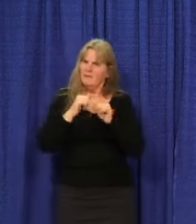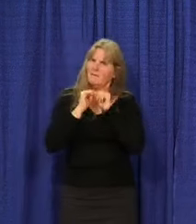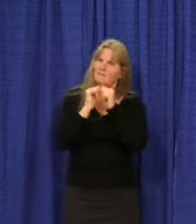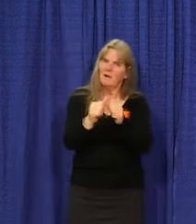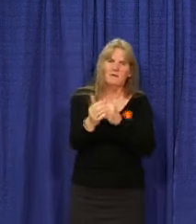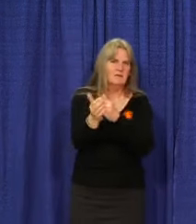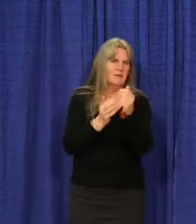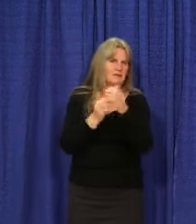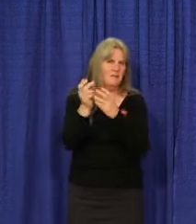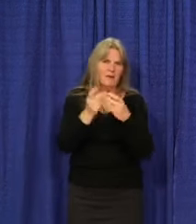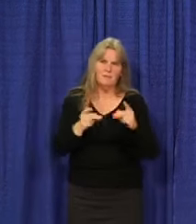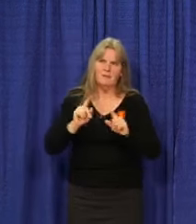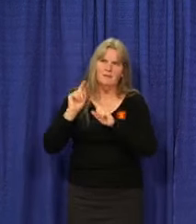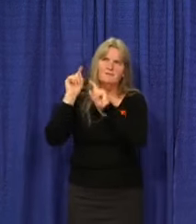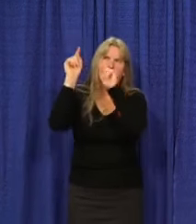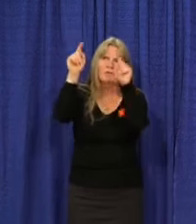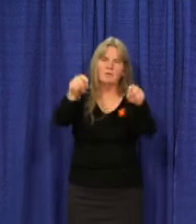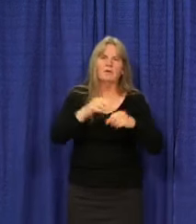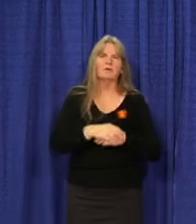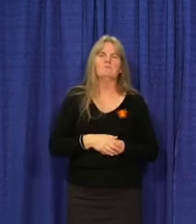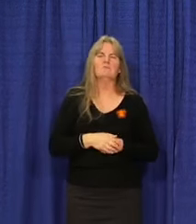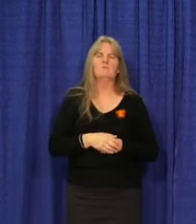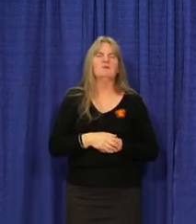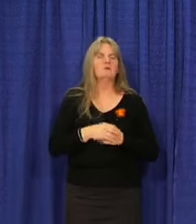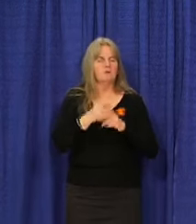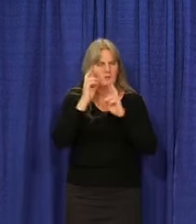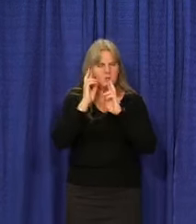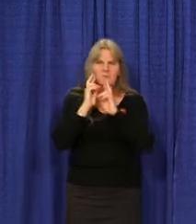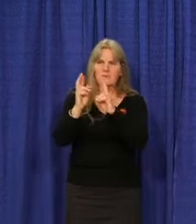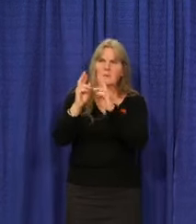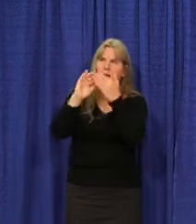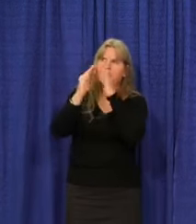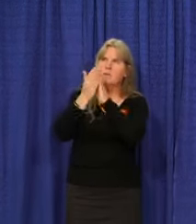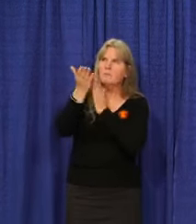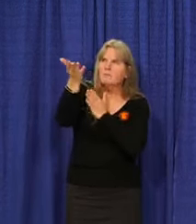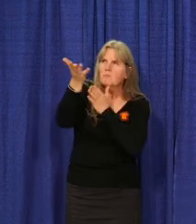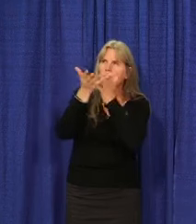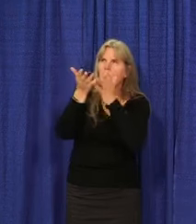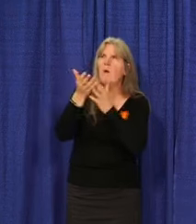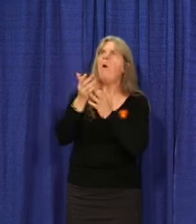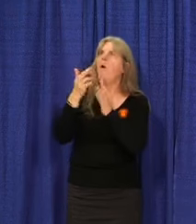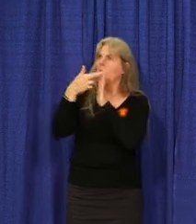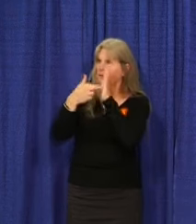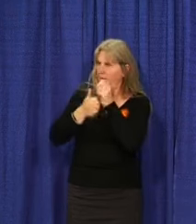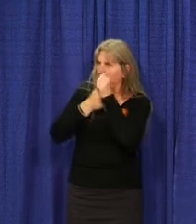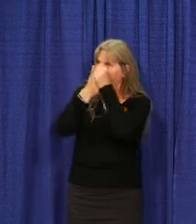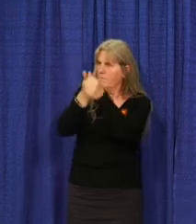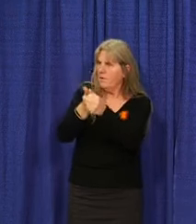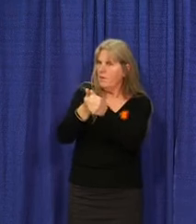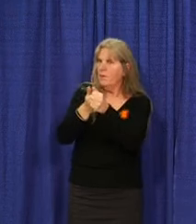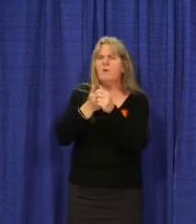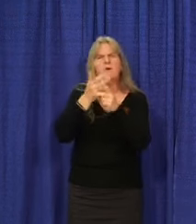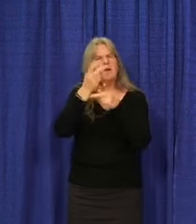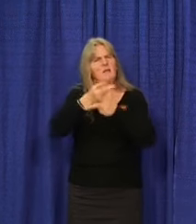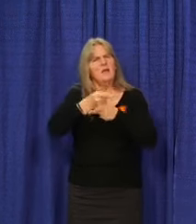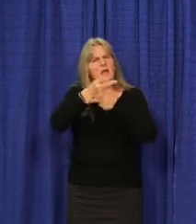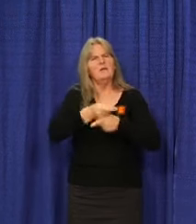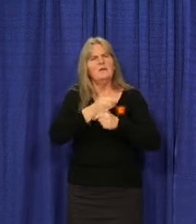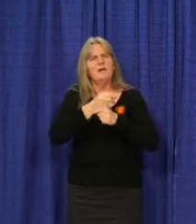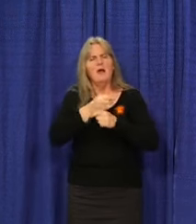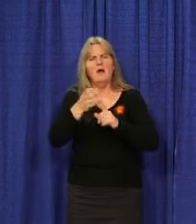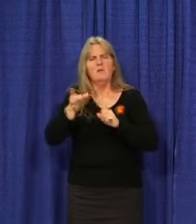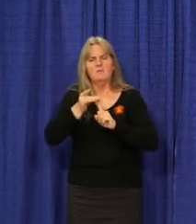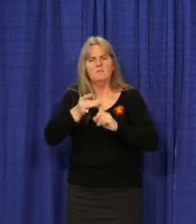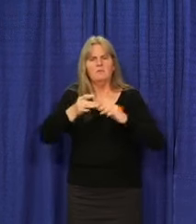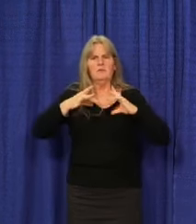Whichever community you are traveling to, respecting the norms and wishes of that community, protect yourself from exposure and protect